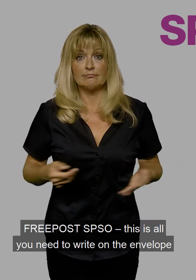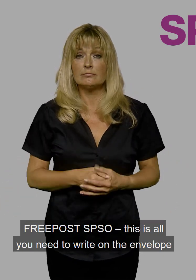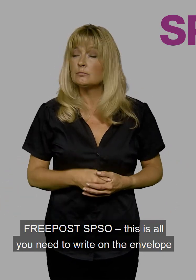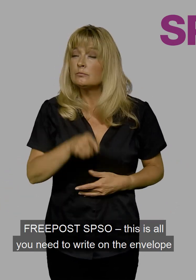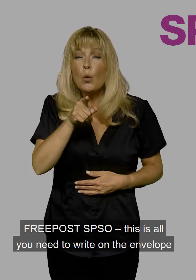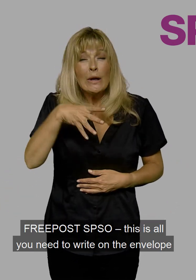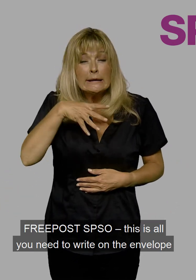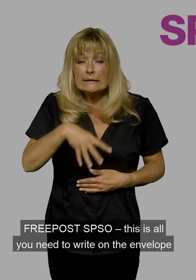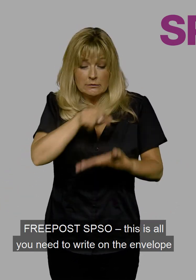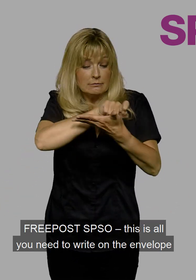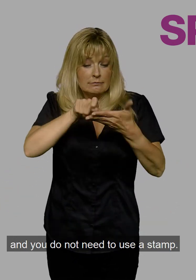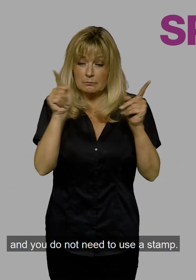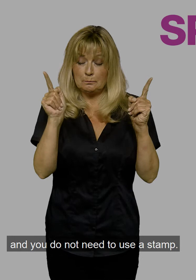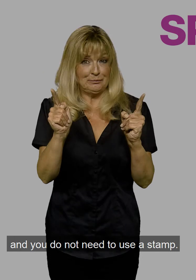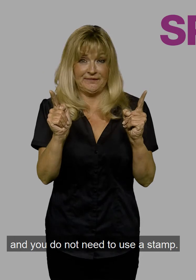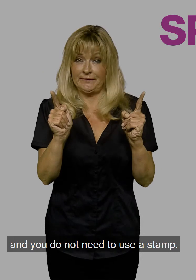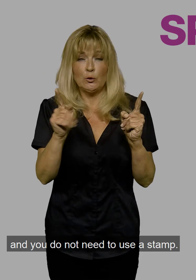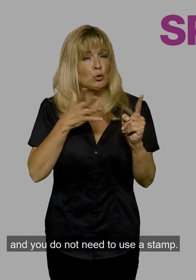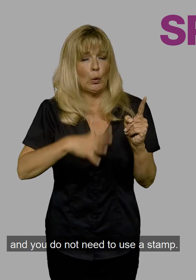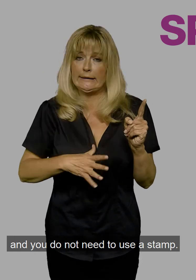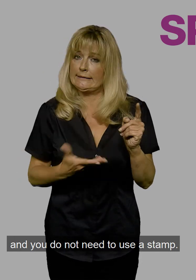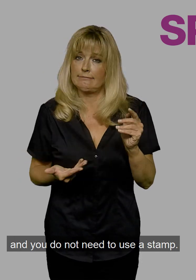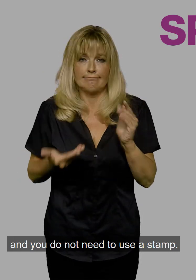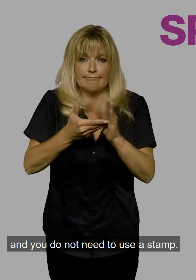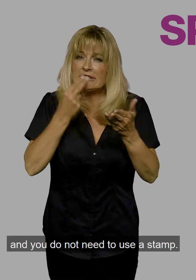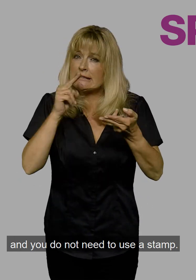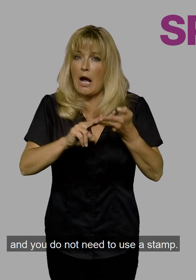to write on the envelope, and you do not need to use a stamp.